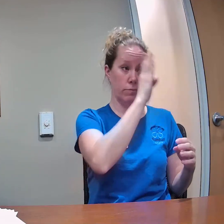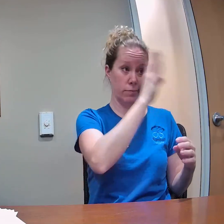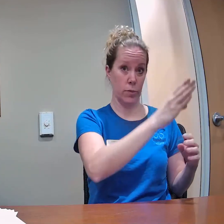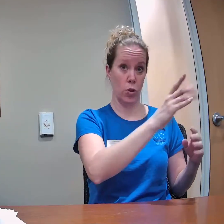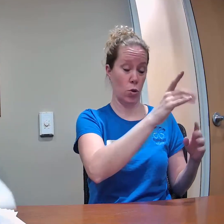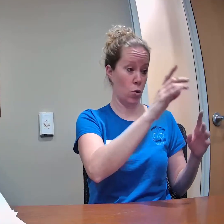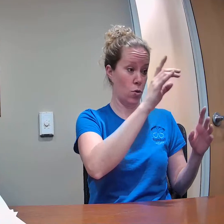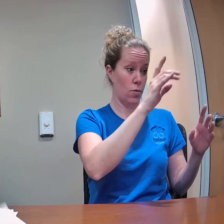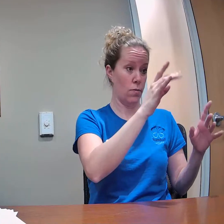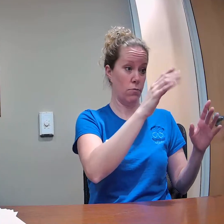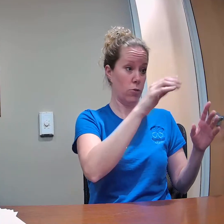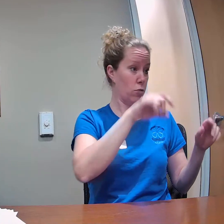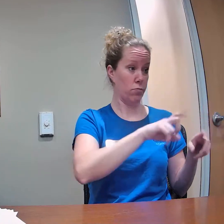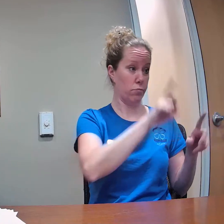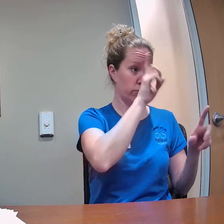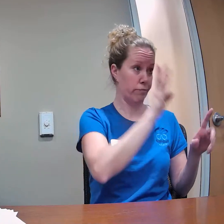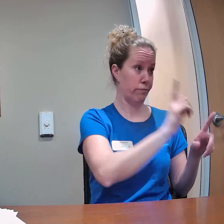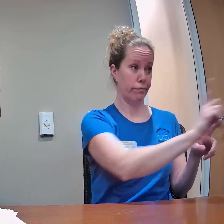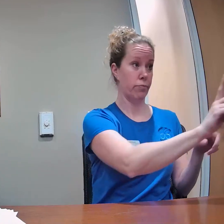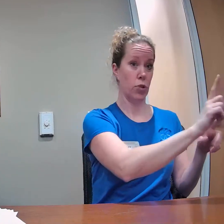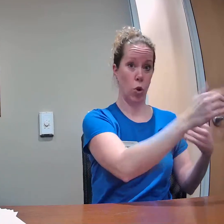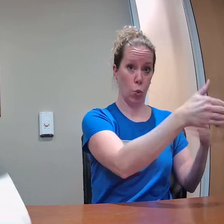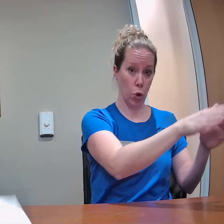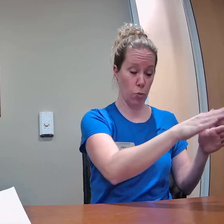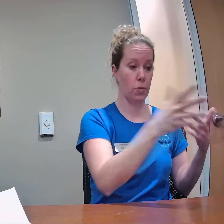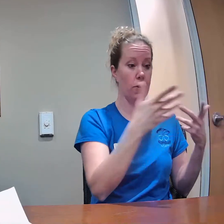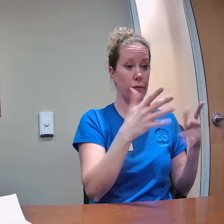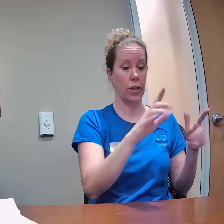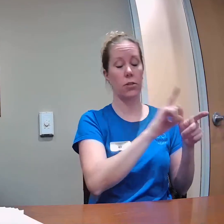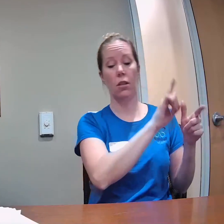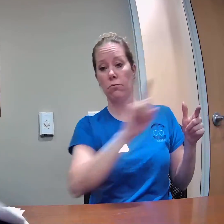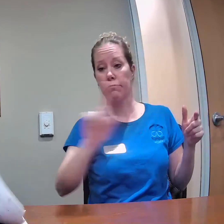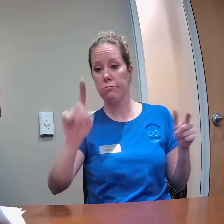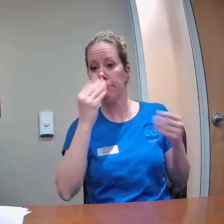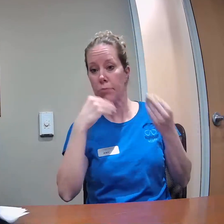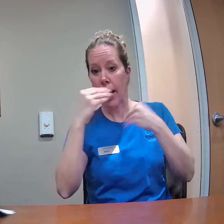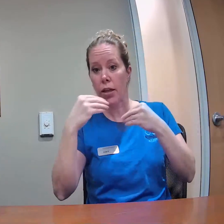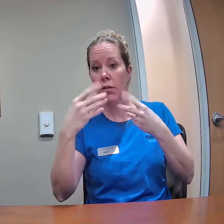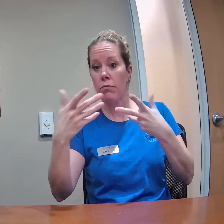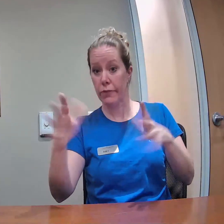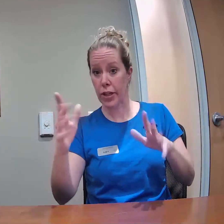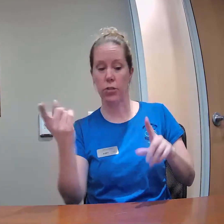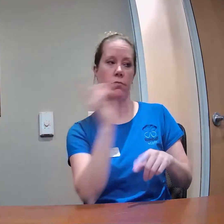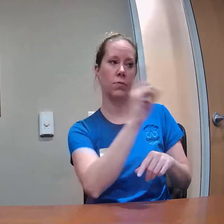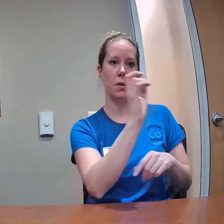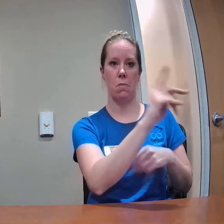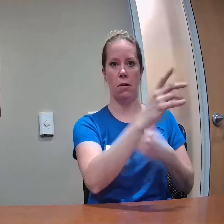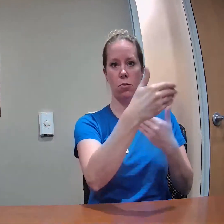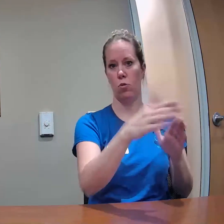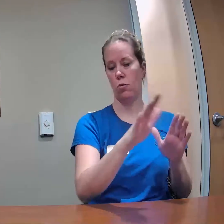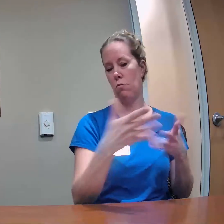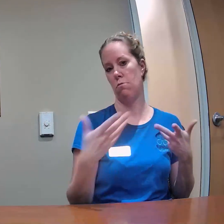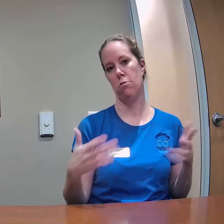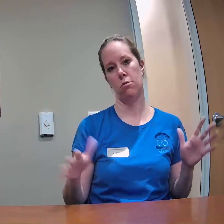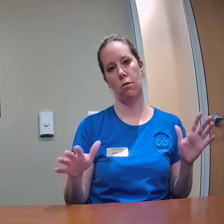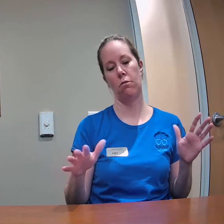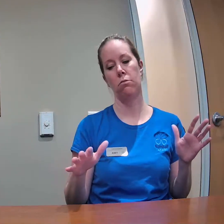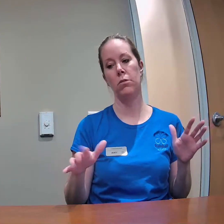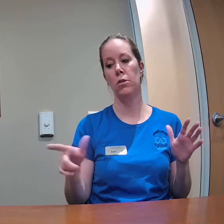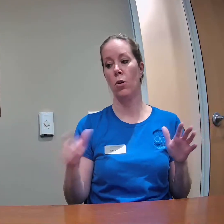So, and I think that's it in terms of the new policy. It's still long